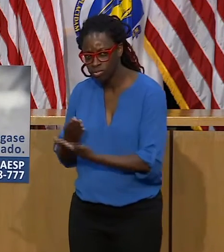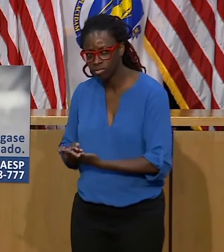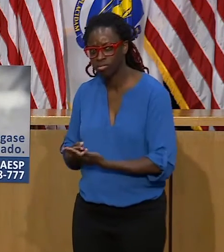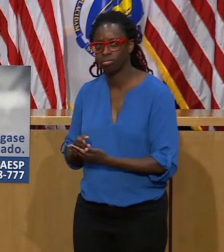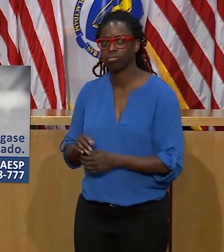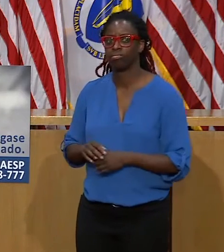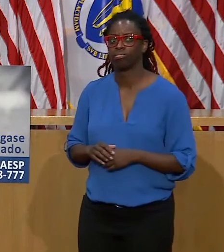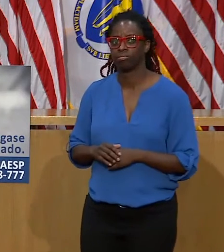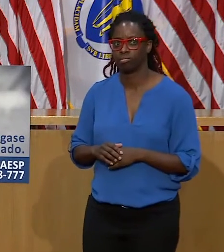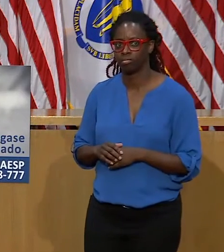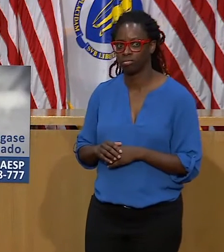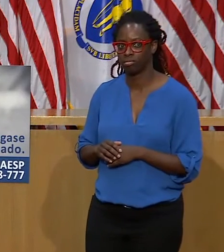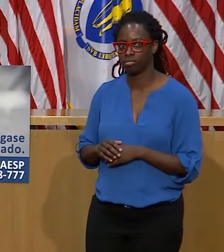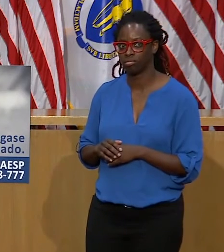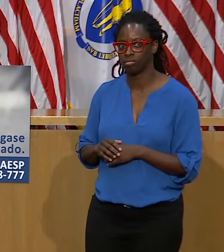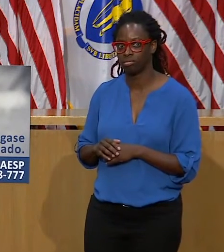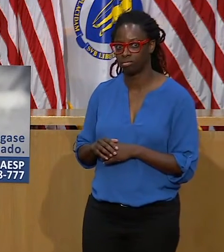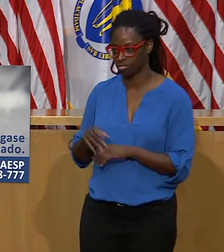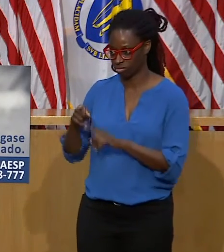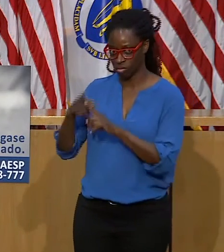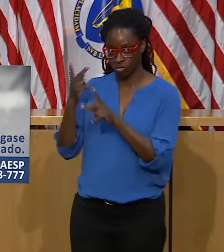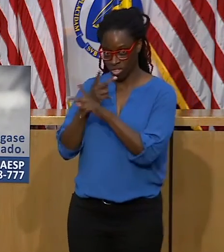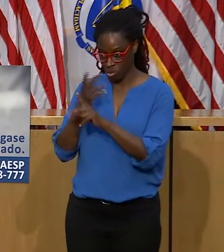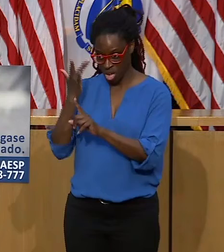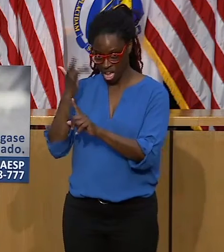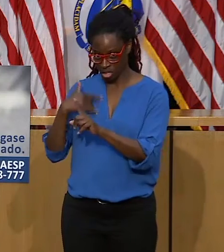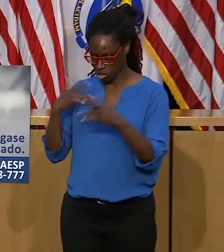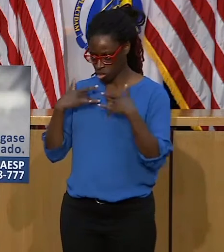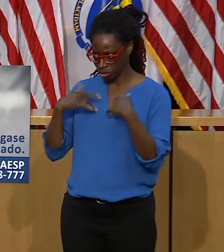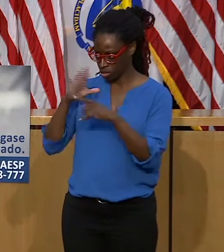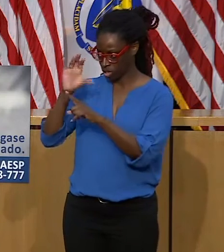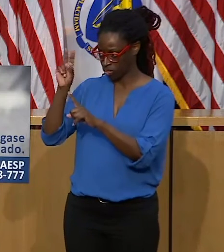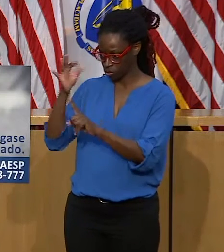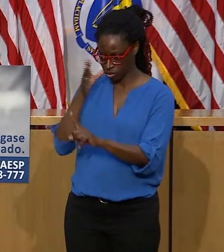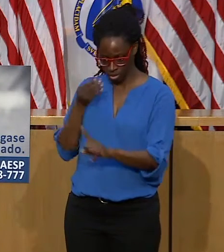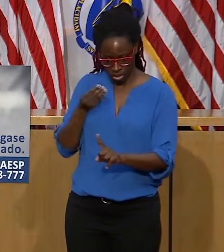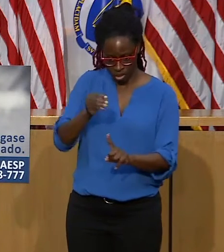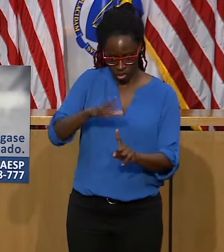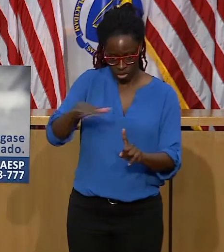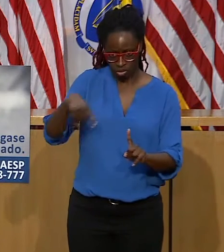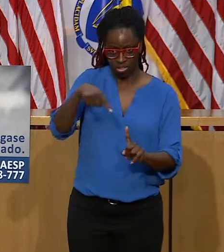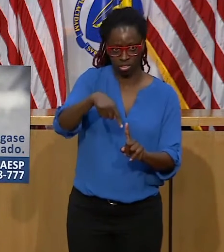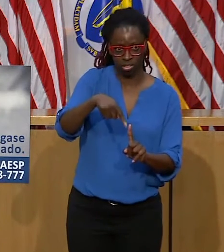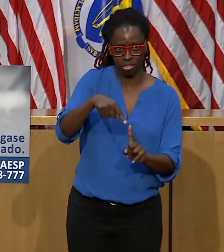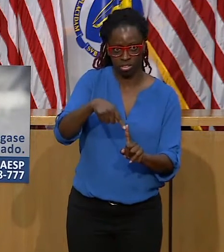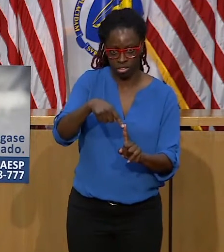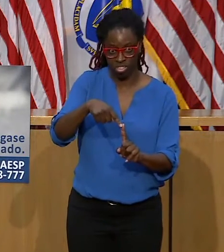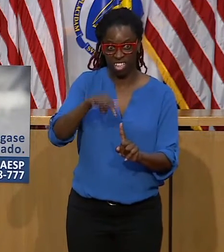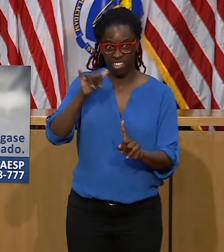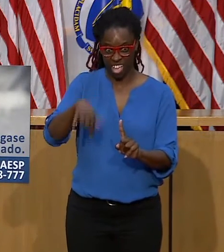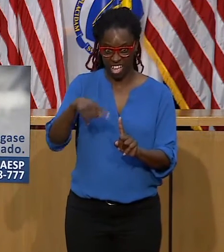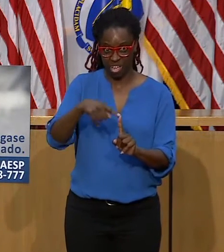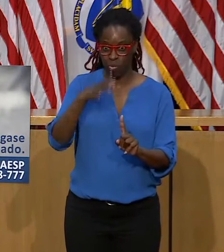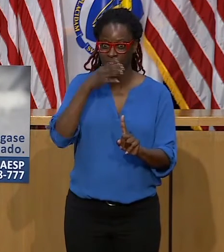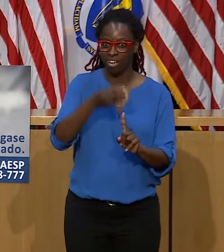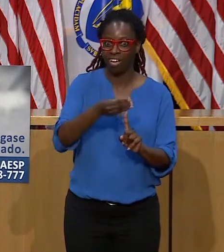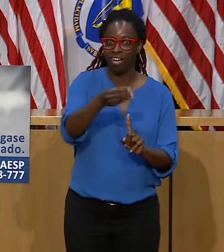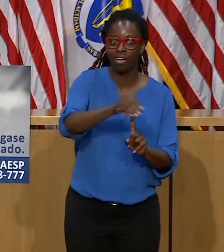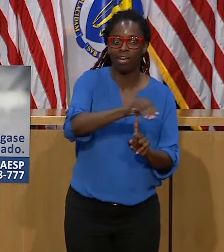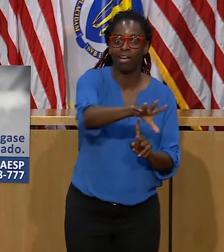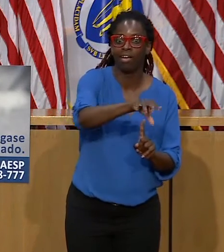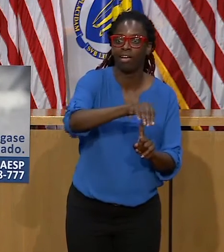on children, likelihood of children infecting others, and the significant negative consequences that prolonged school